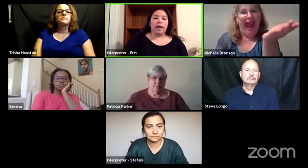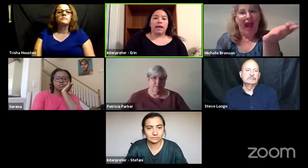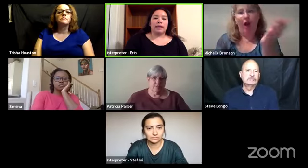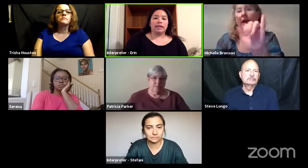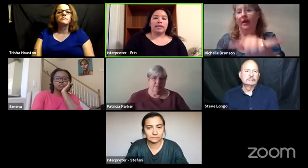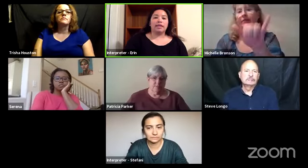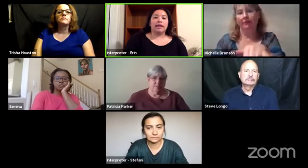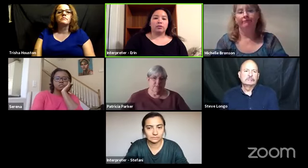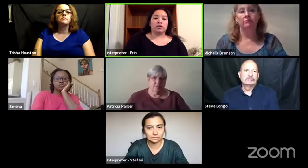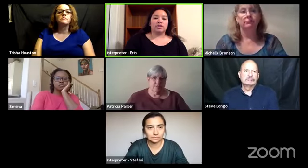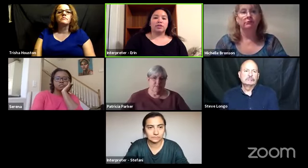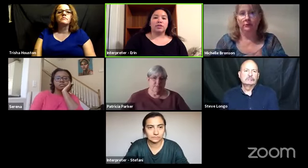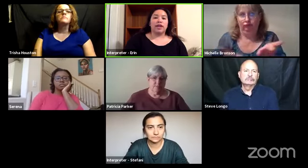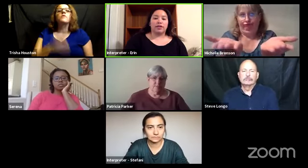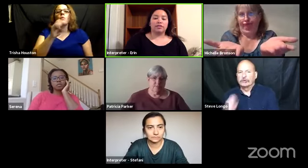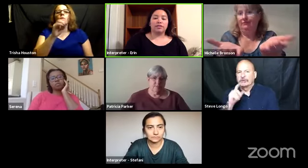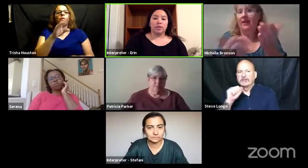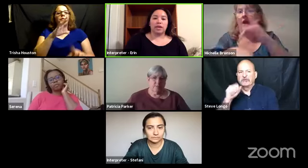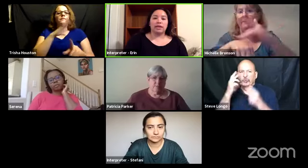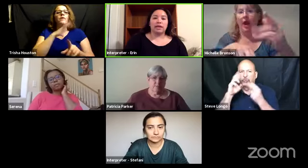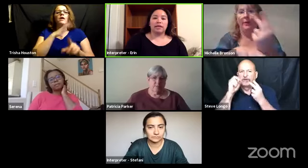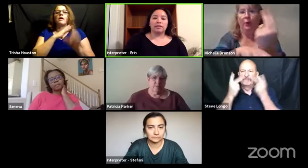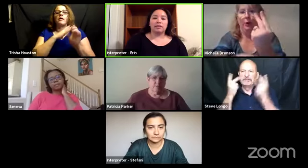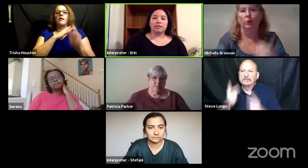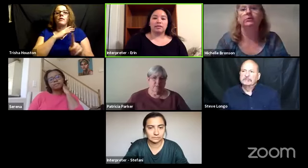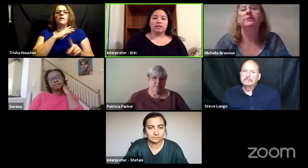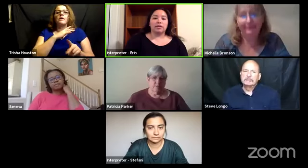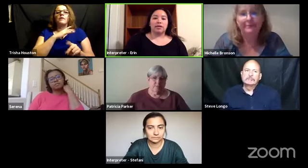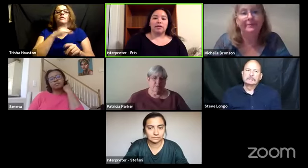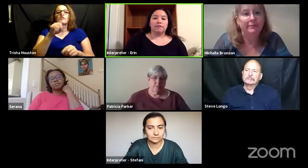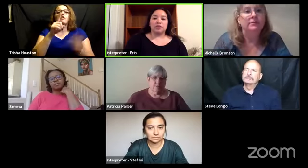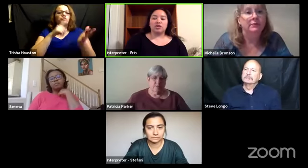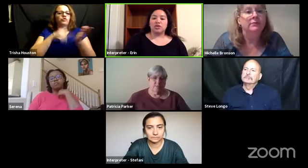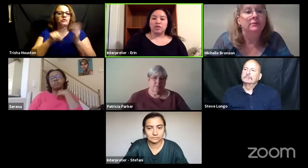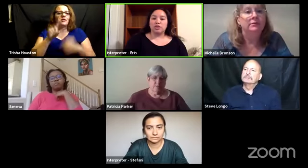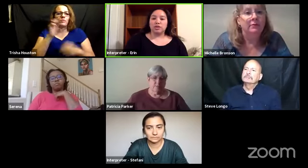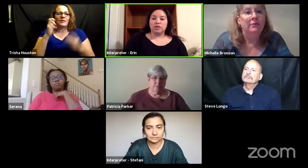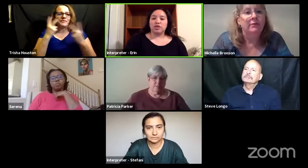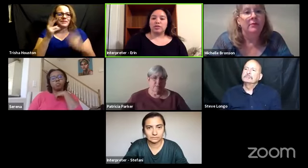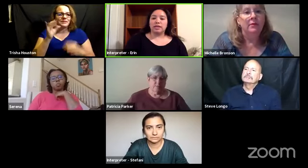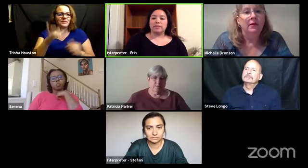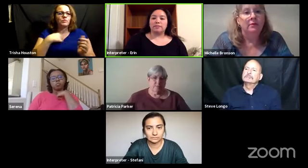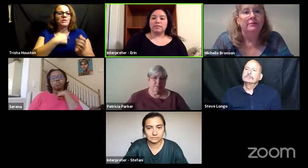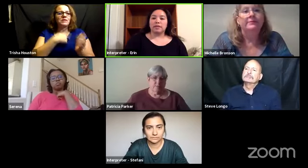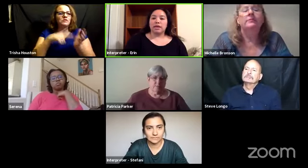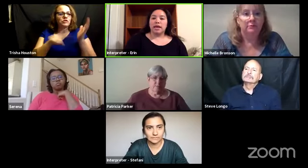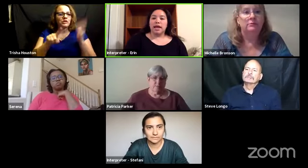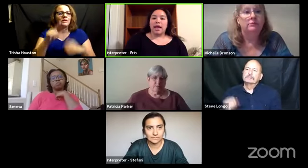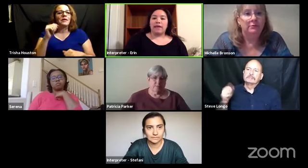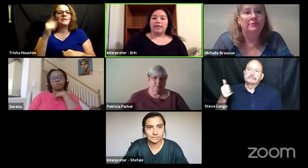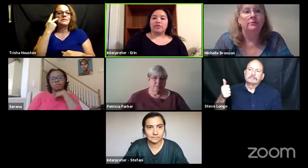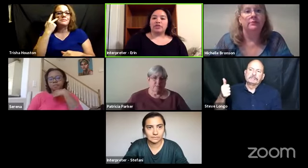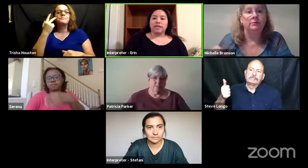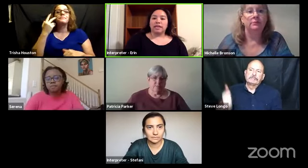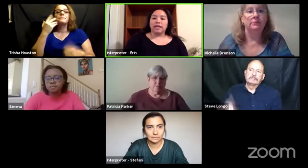I think the accounts are still there, so we can get that information to you so you can start using it. And then Trisha saying, yes,